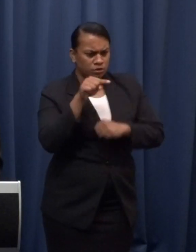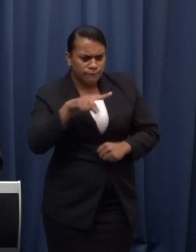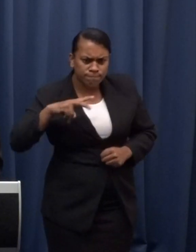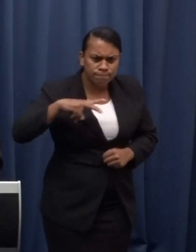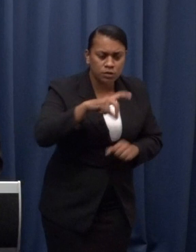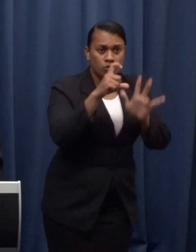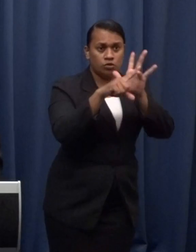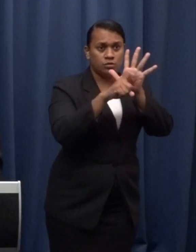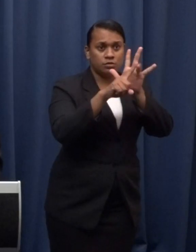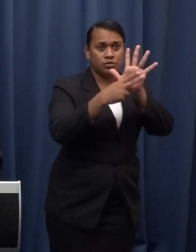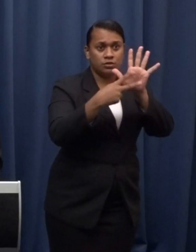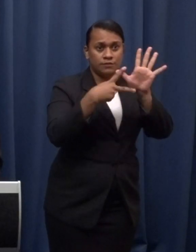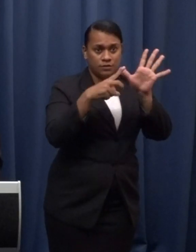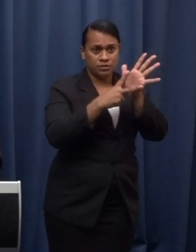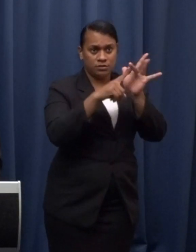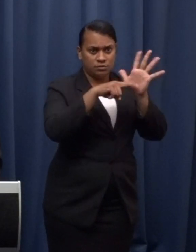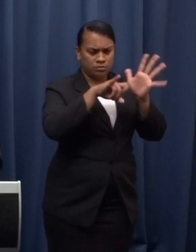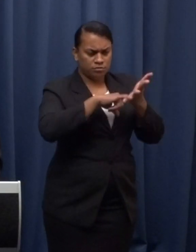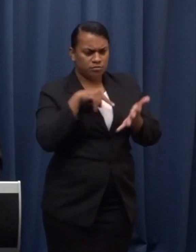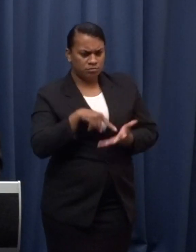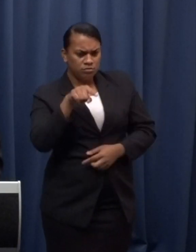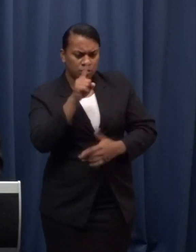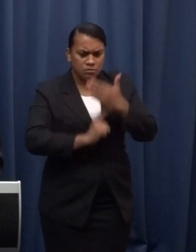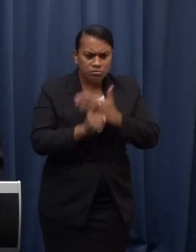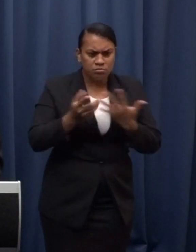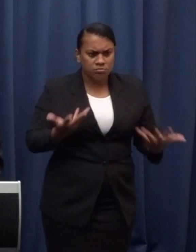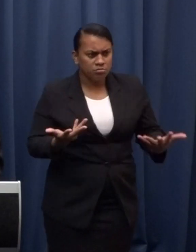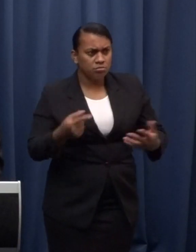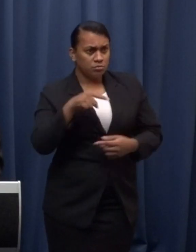first confirmed case in the country since its origin in